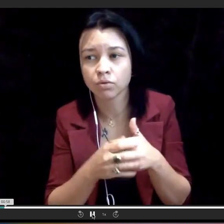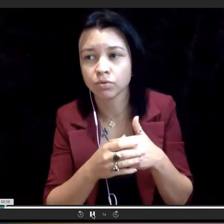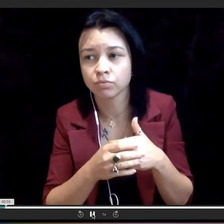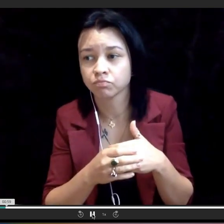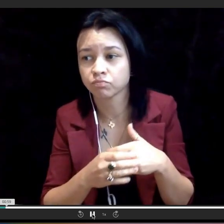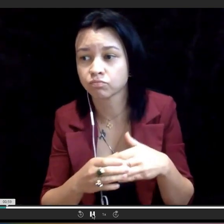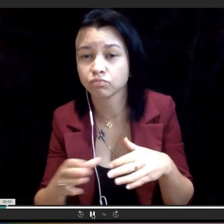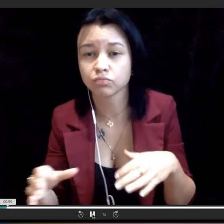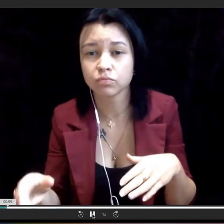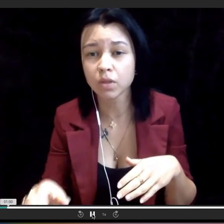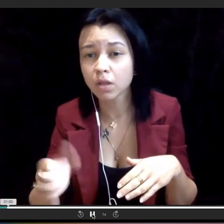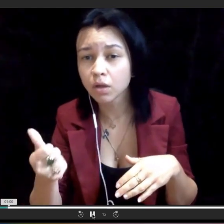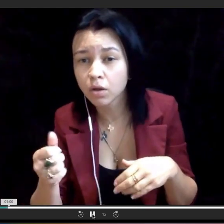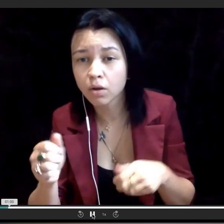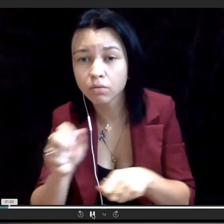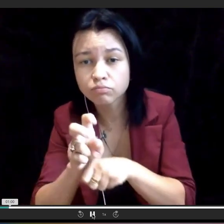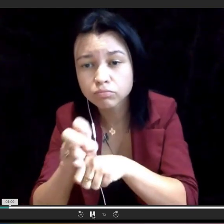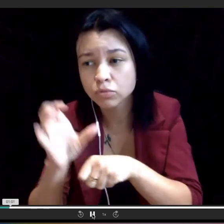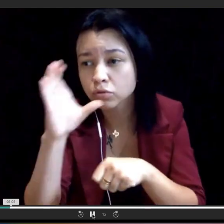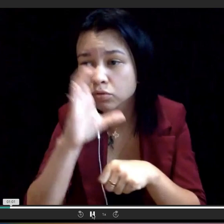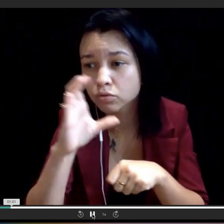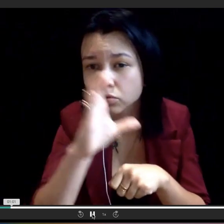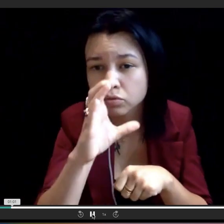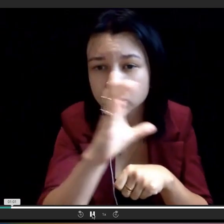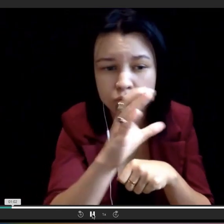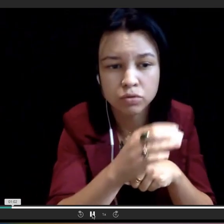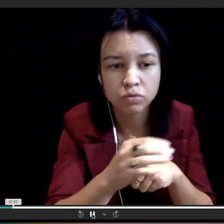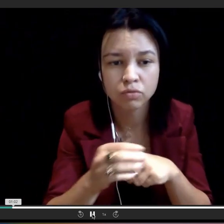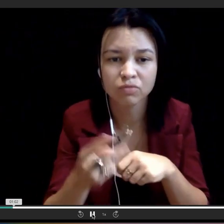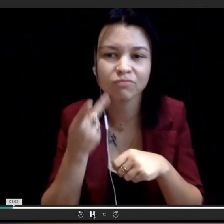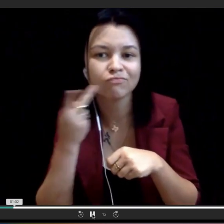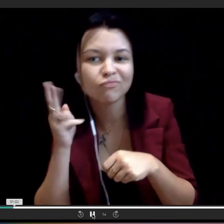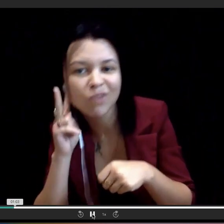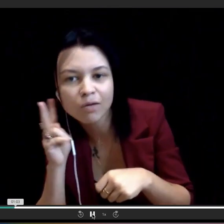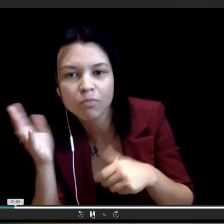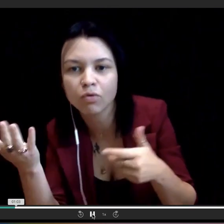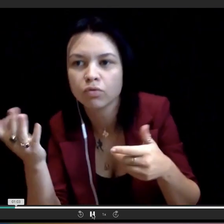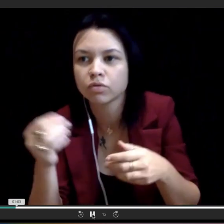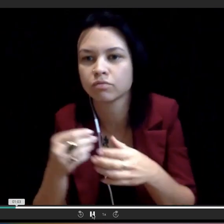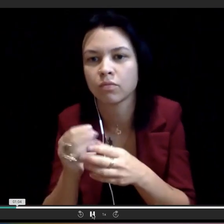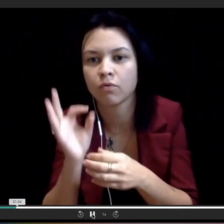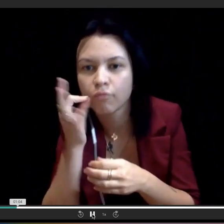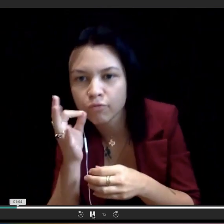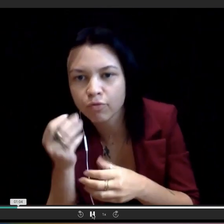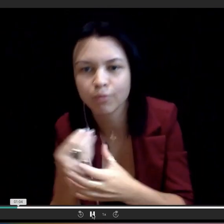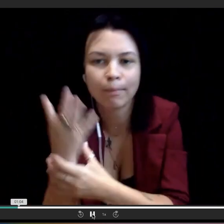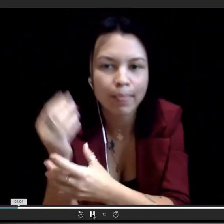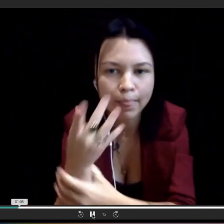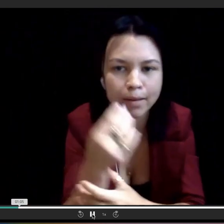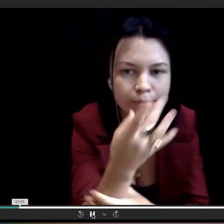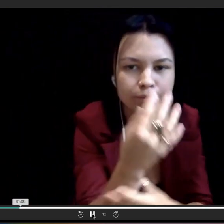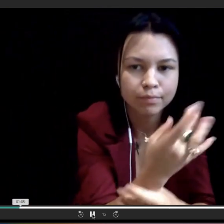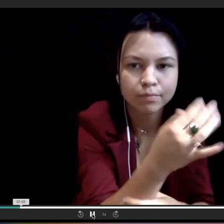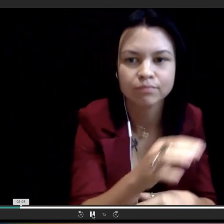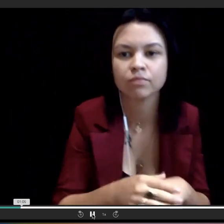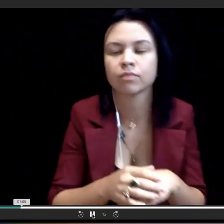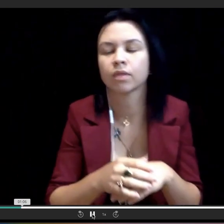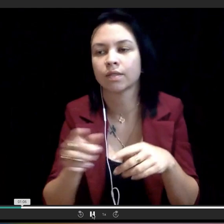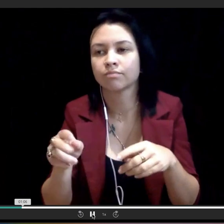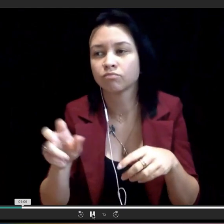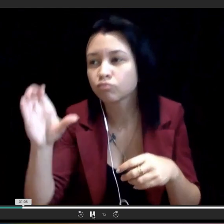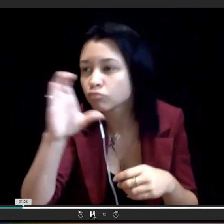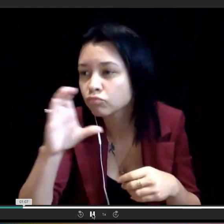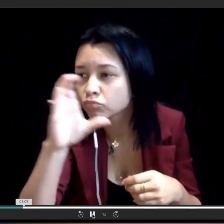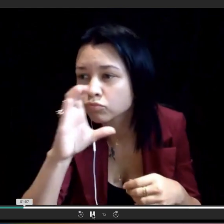pincers, jaws. The little smaller insects are often seed eaters